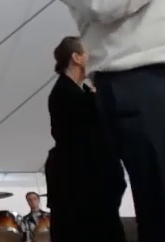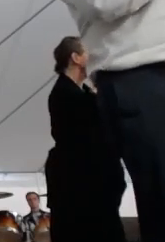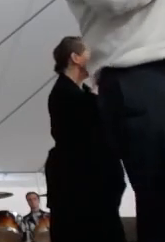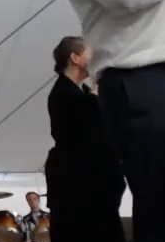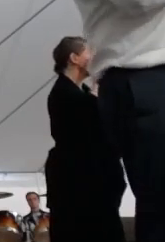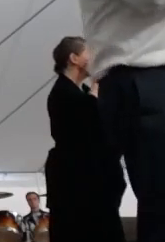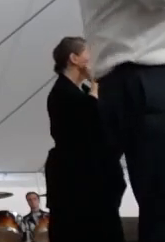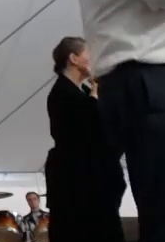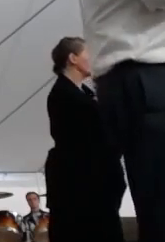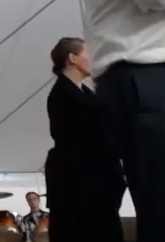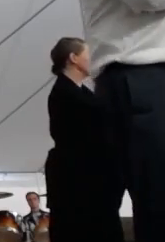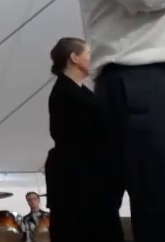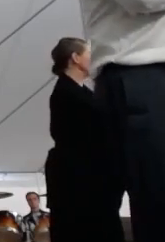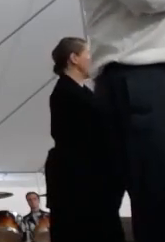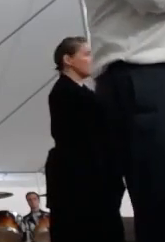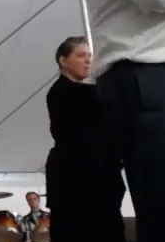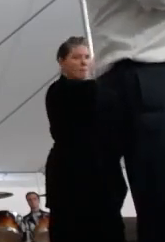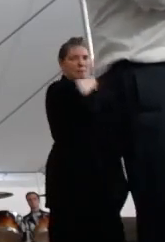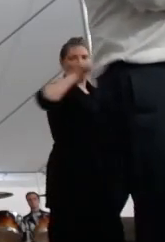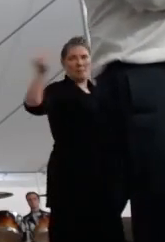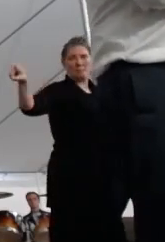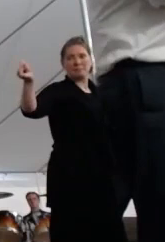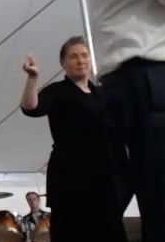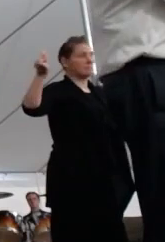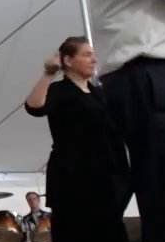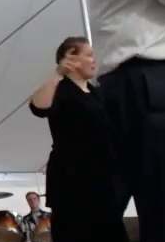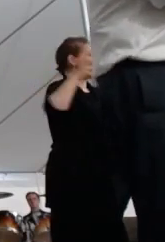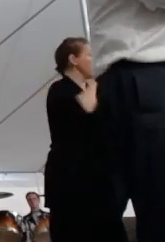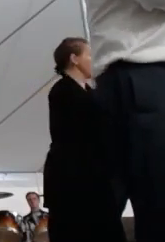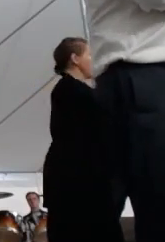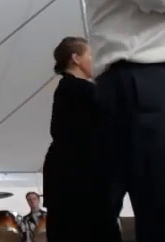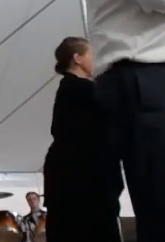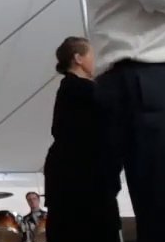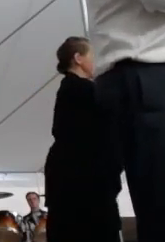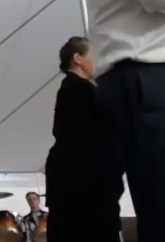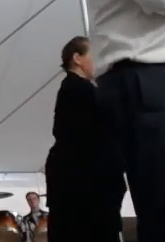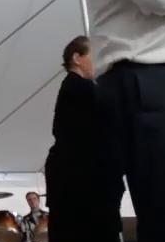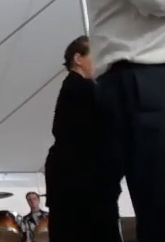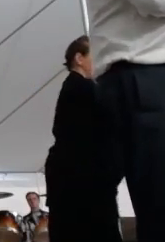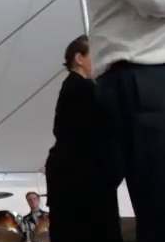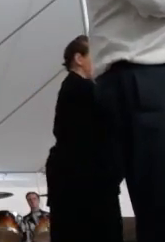receding footsteps as he ran away, leaving her in the jungle.